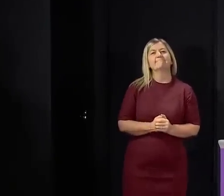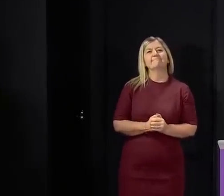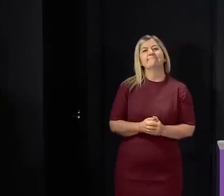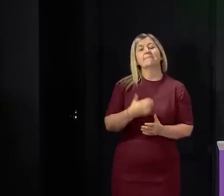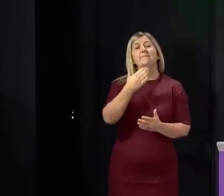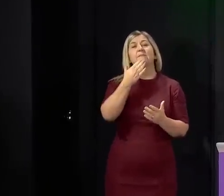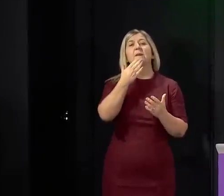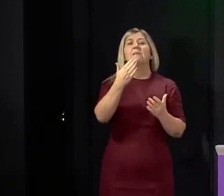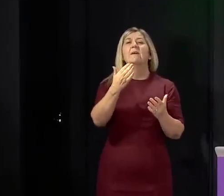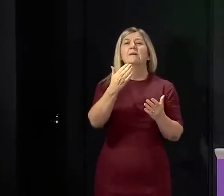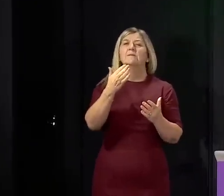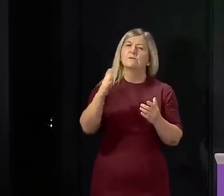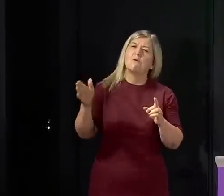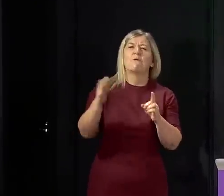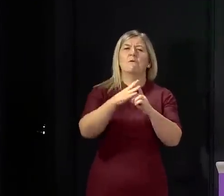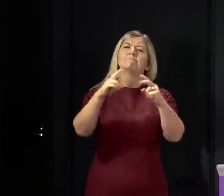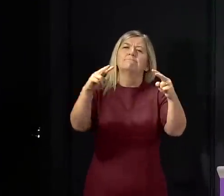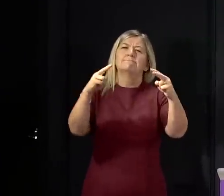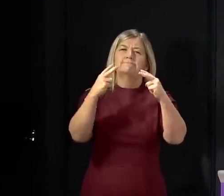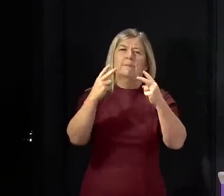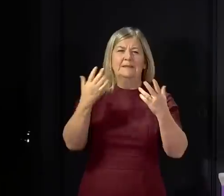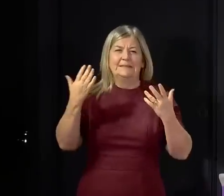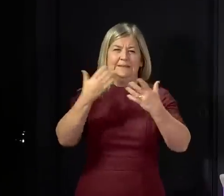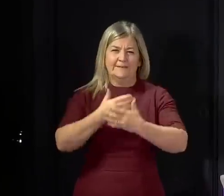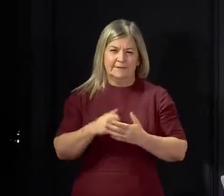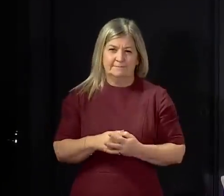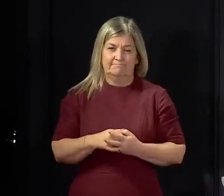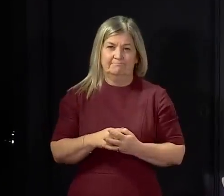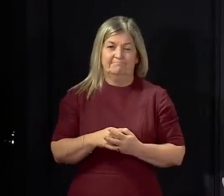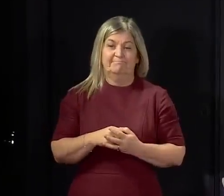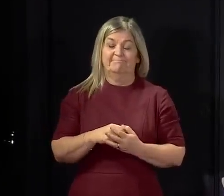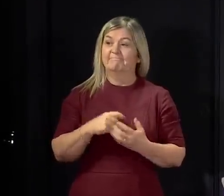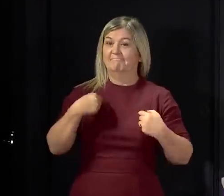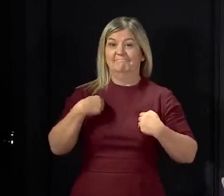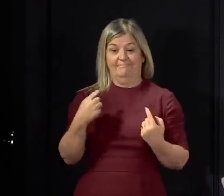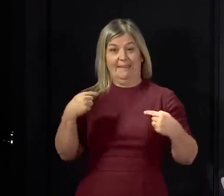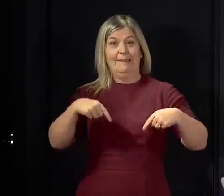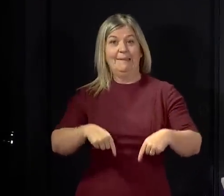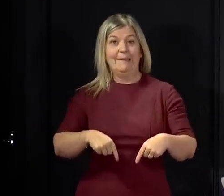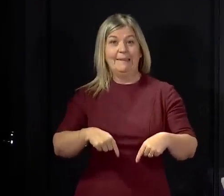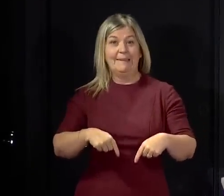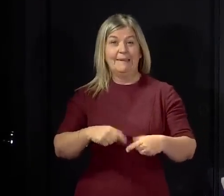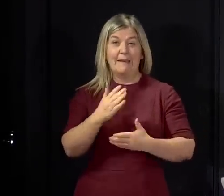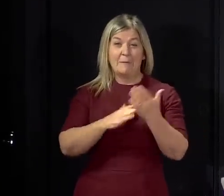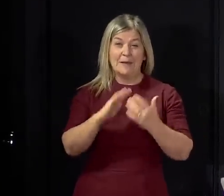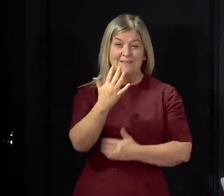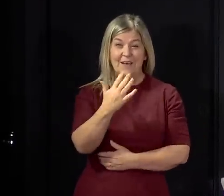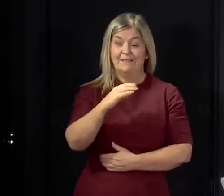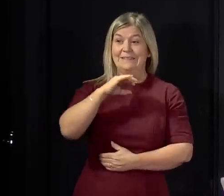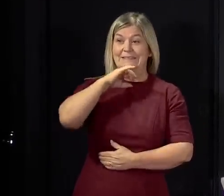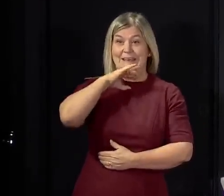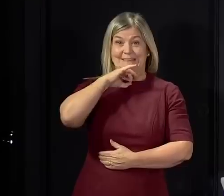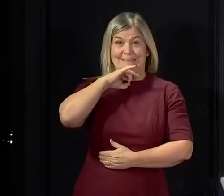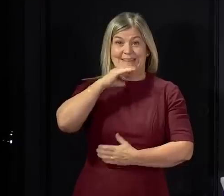Thank you, everyone, for joining us. Now, as you can imagine, the fact that I am speaking to you at 5:30 p.m. on the